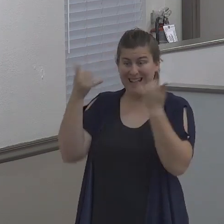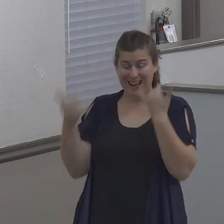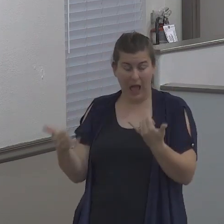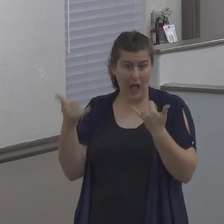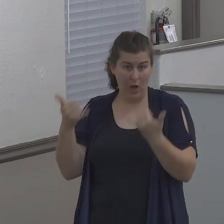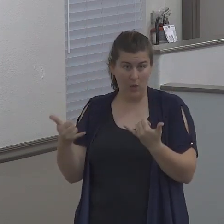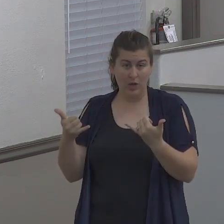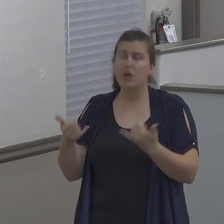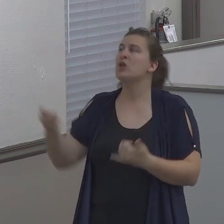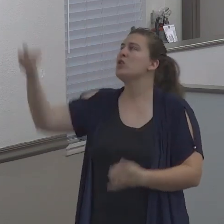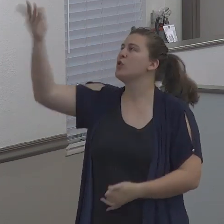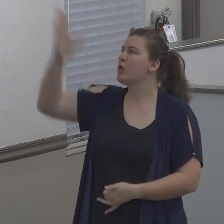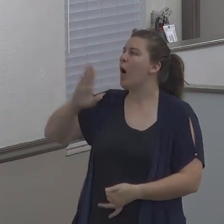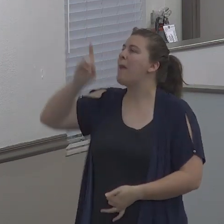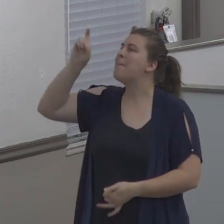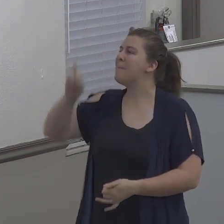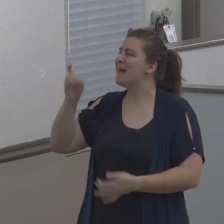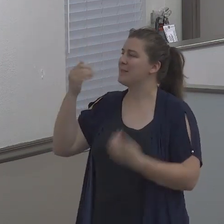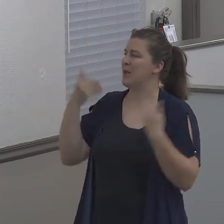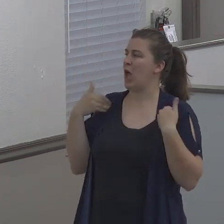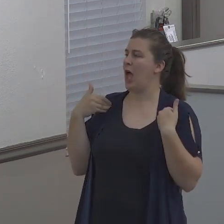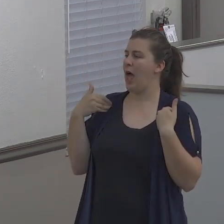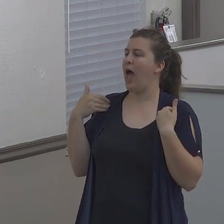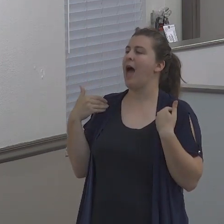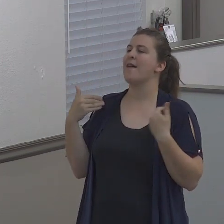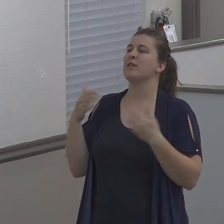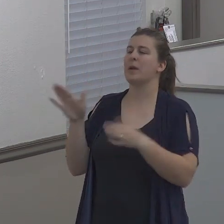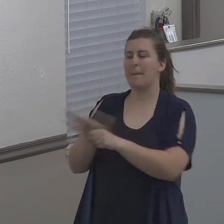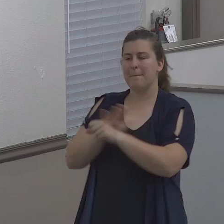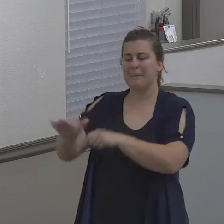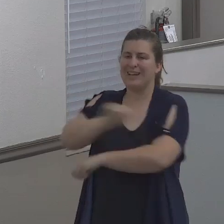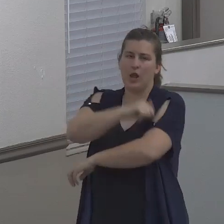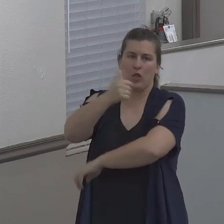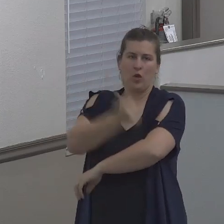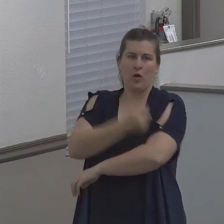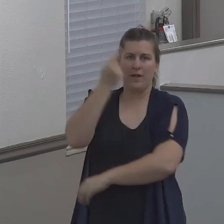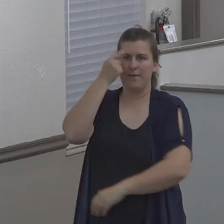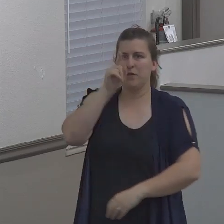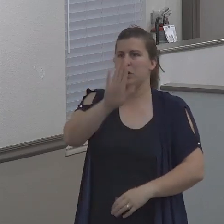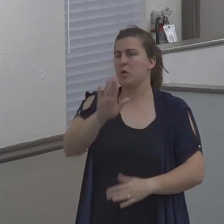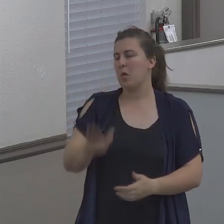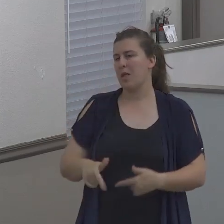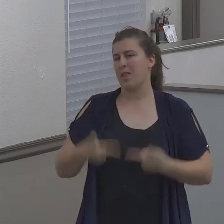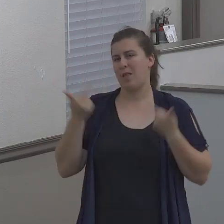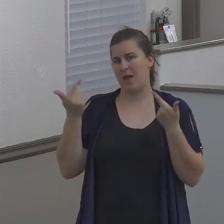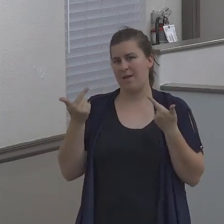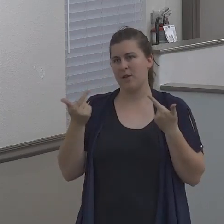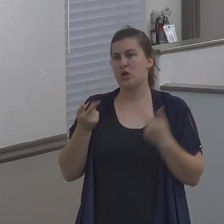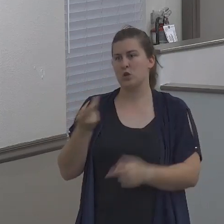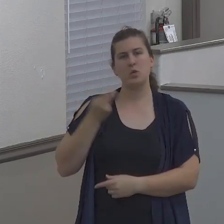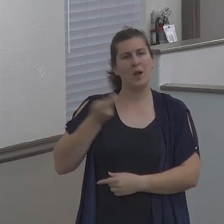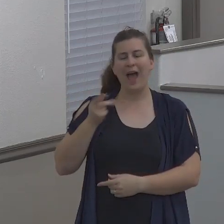have to learn right now. You want to get out of the rut? We have to learn right now that God must be the authority of your life.